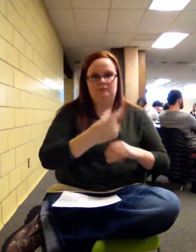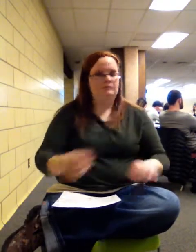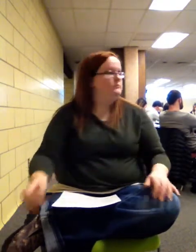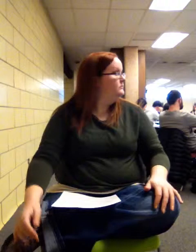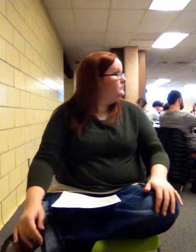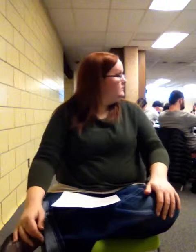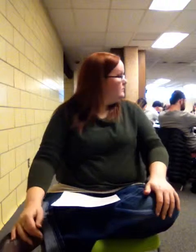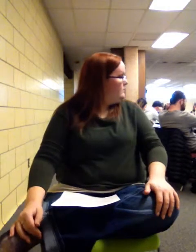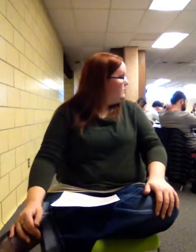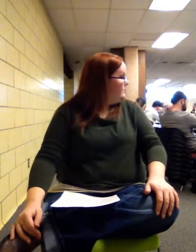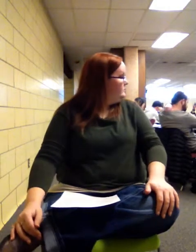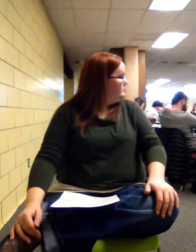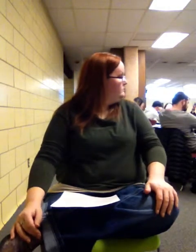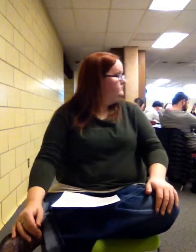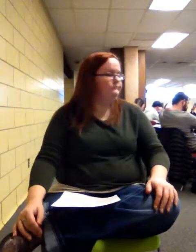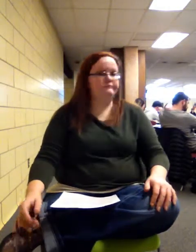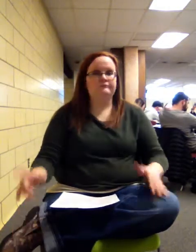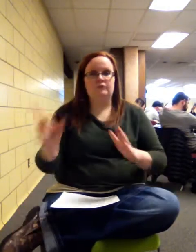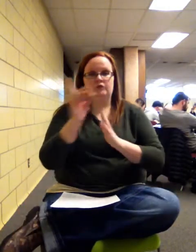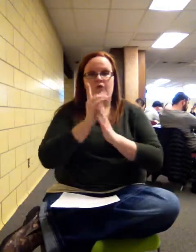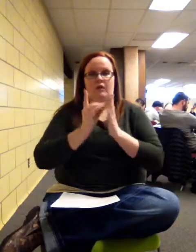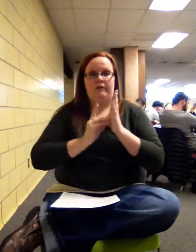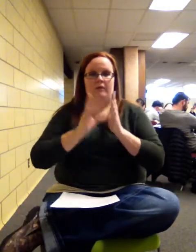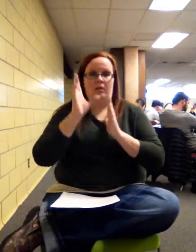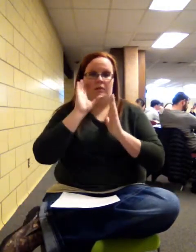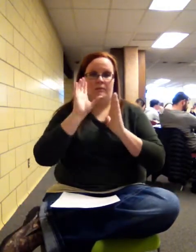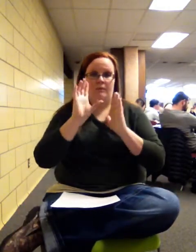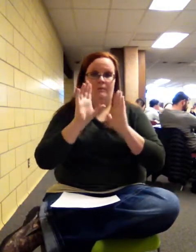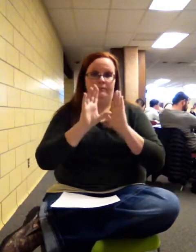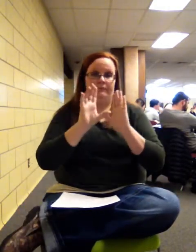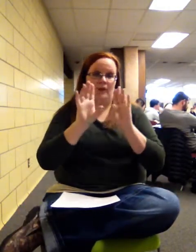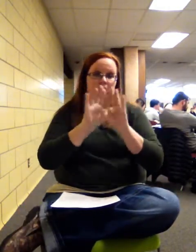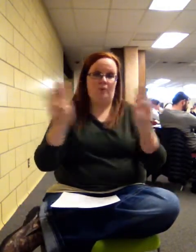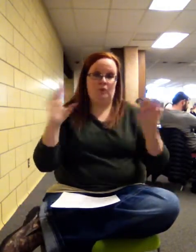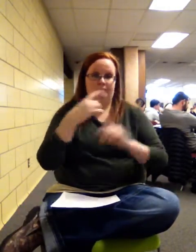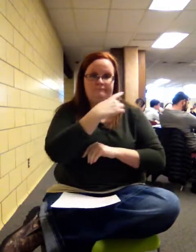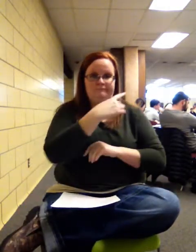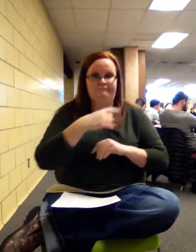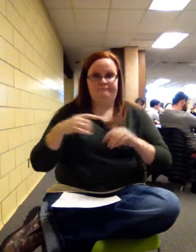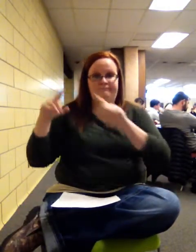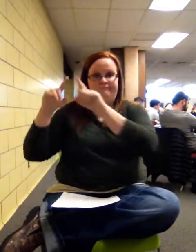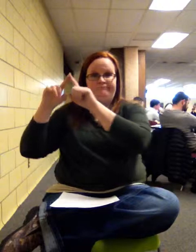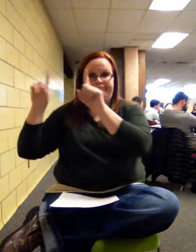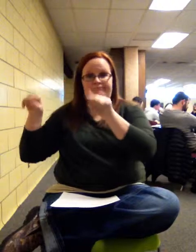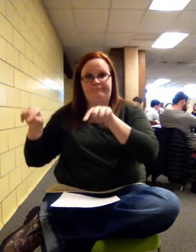So what's going to happen then in the world of finance, saver number 1 would give money